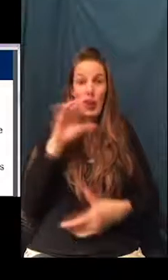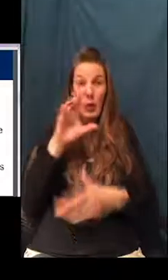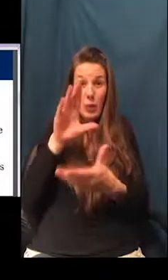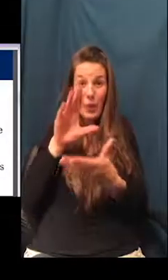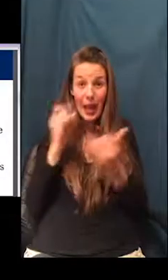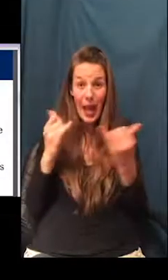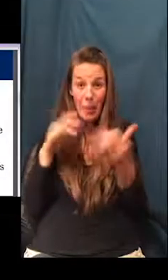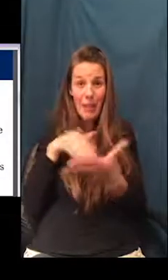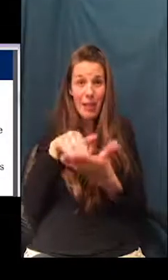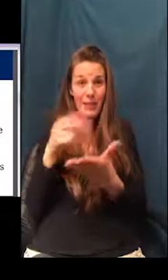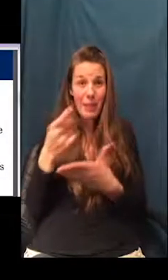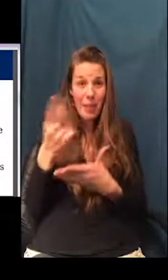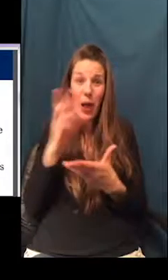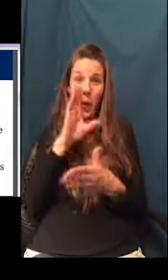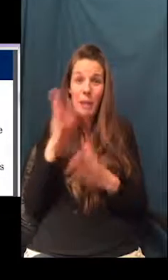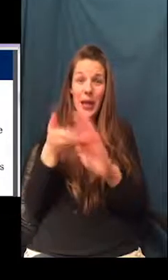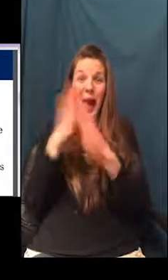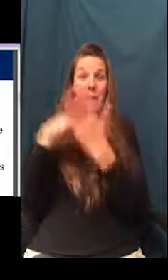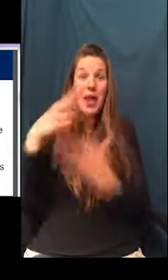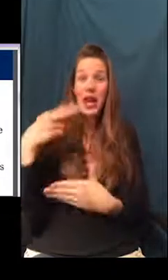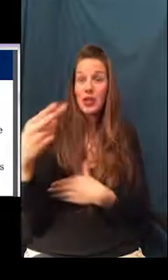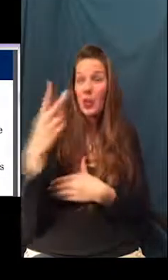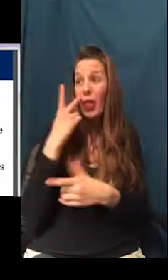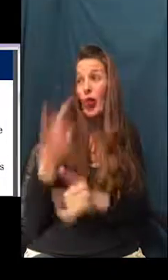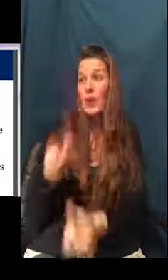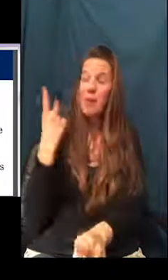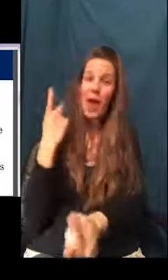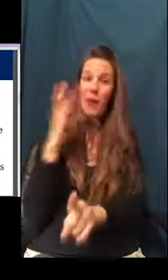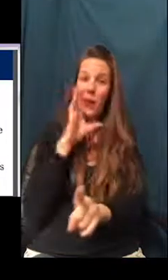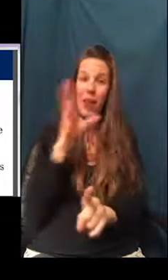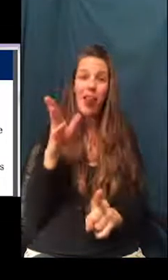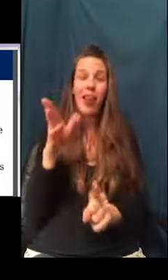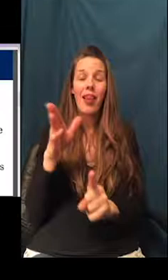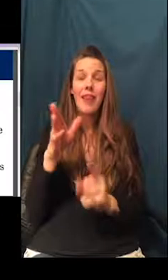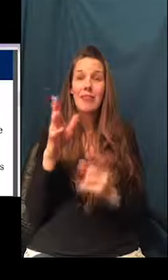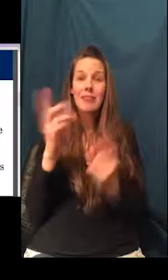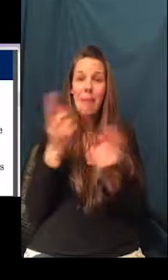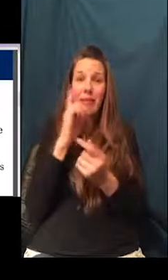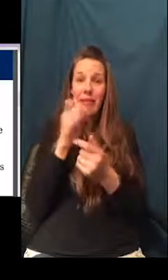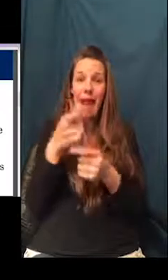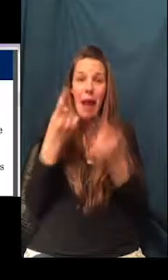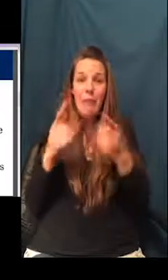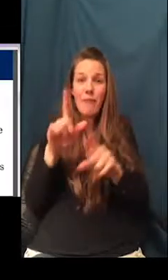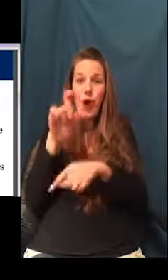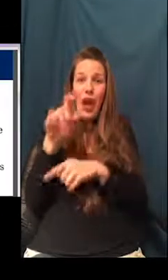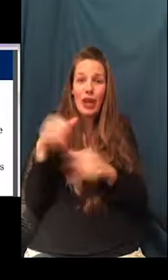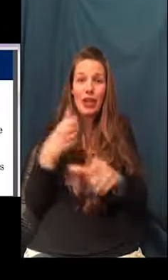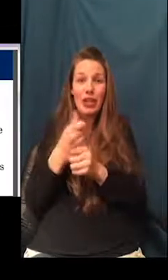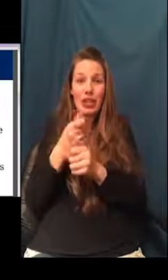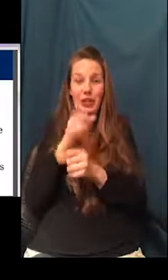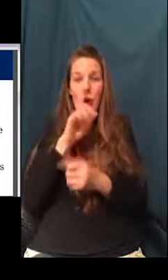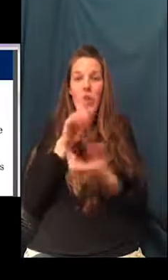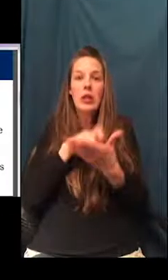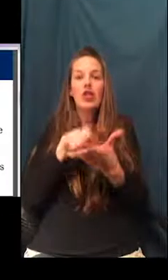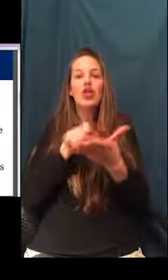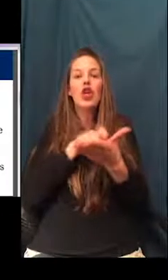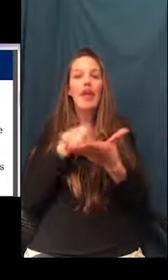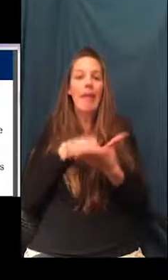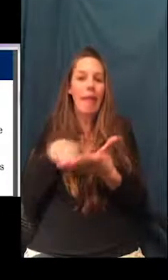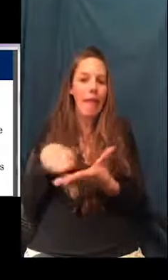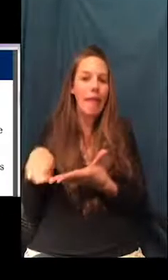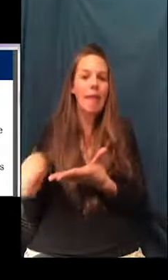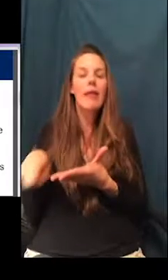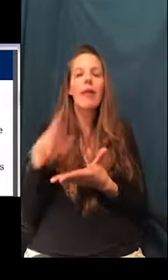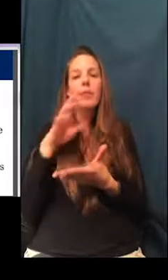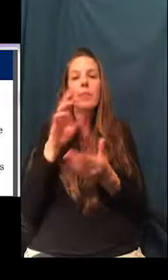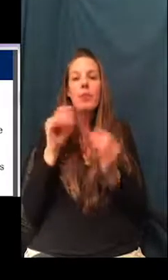something really historic, right? Something happening that hasn't happened for, 100 years. And so journaling allows you to sort